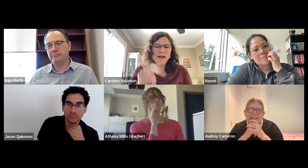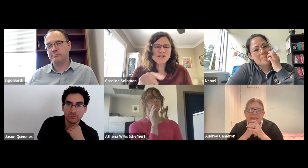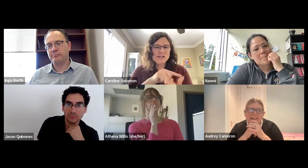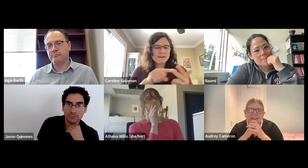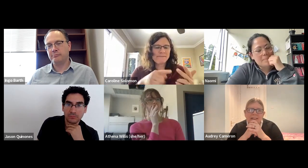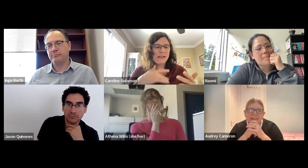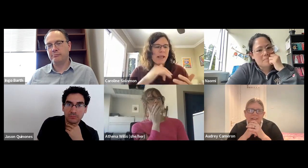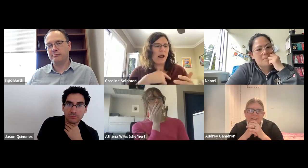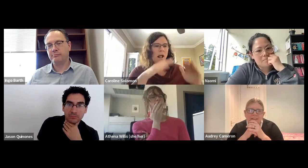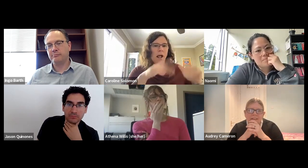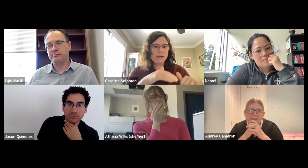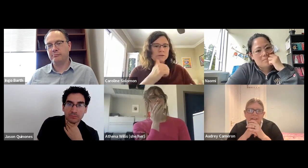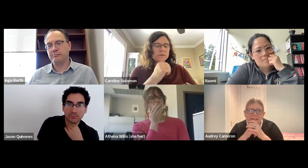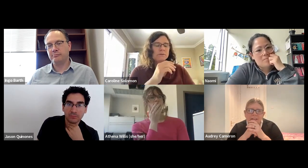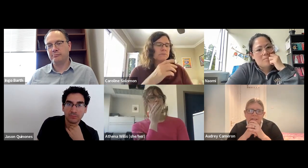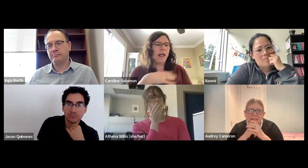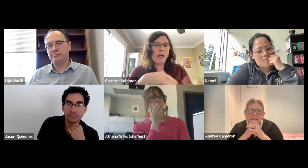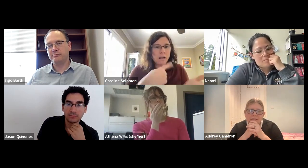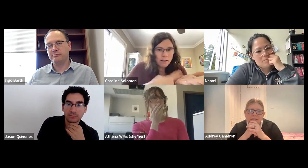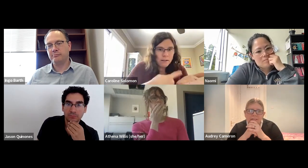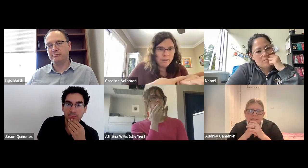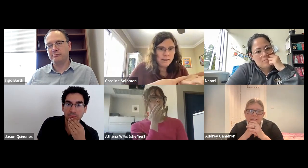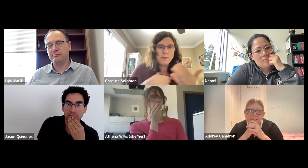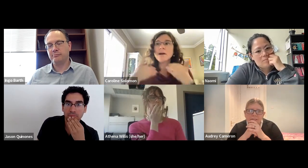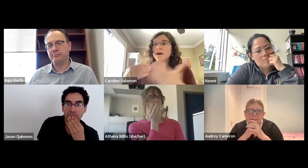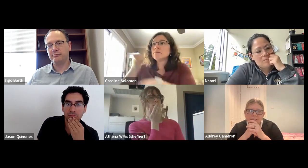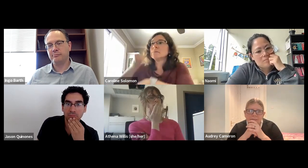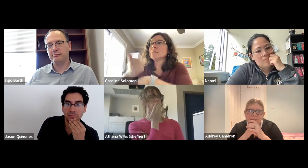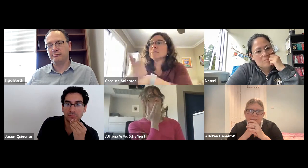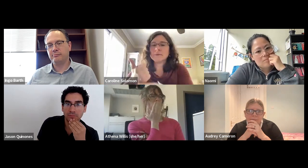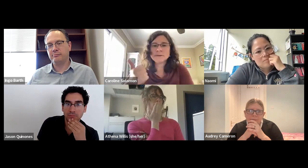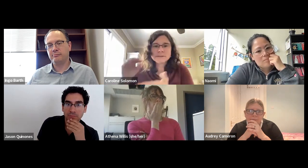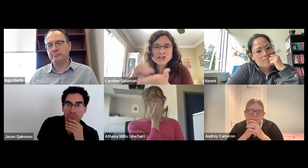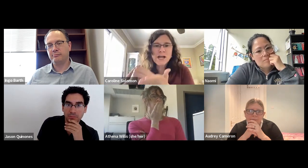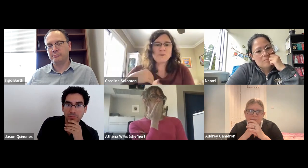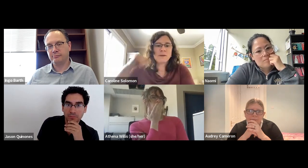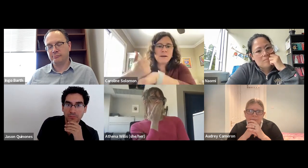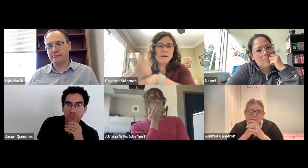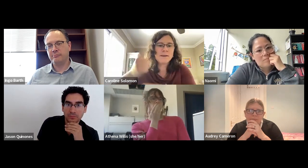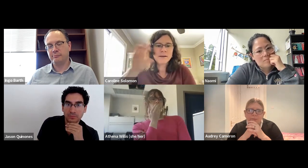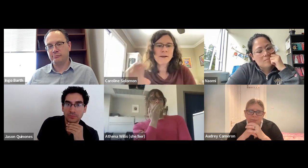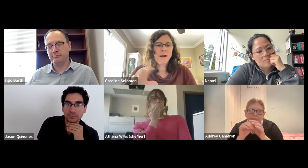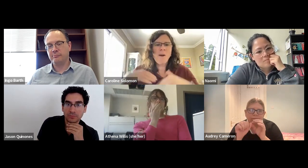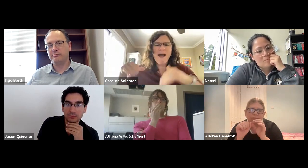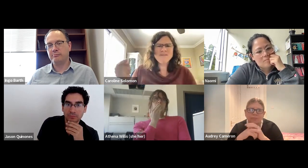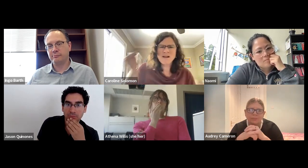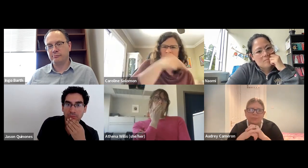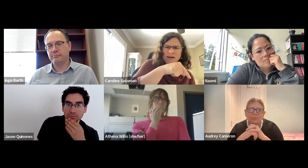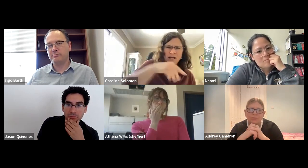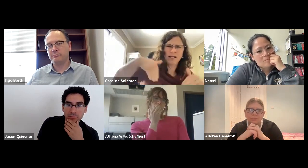I think these are the sorts of questions that I feel like have not truly been discussed. So we're talking about setting up dictionaries, we're talking about setting